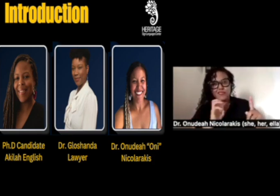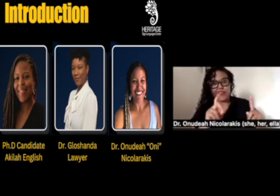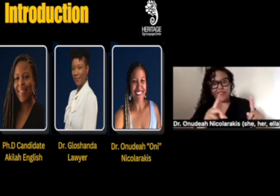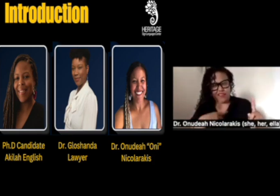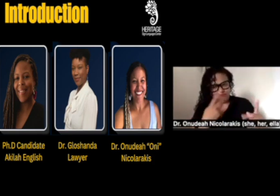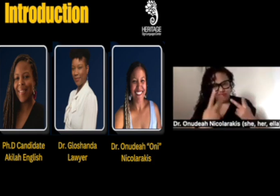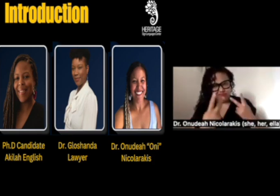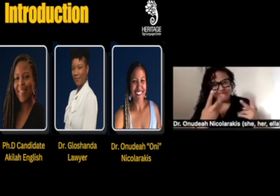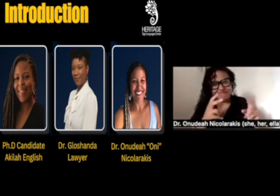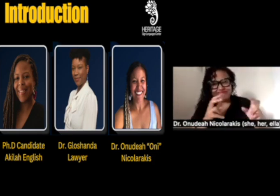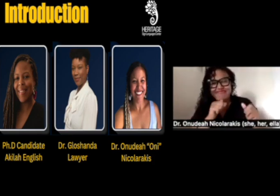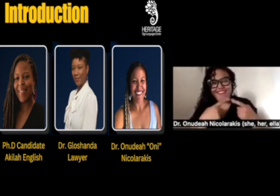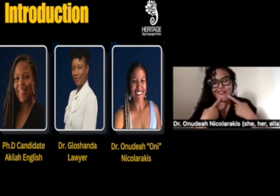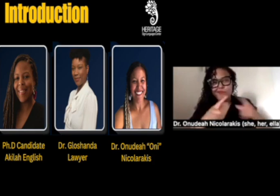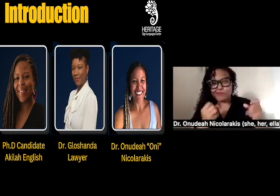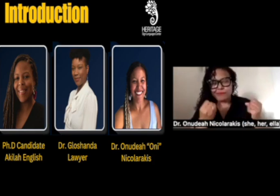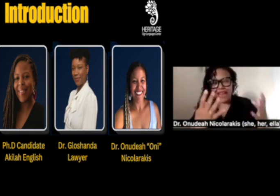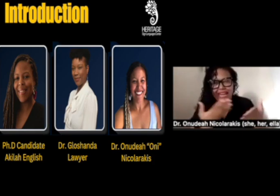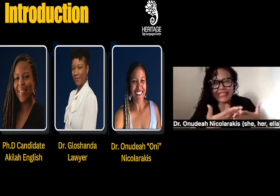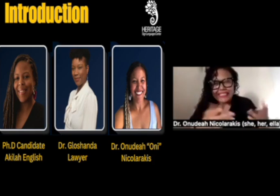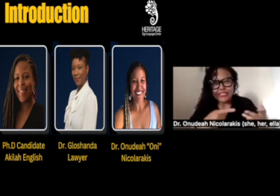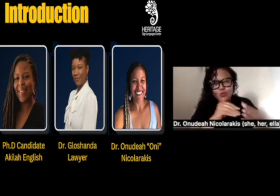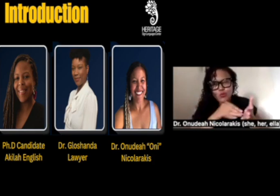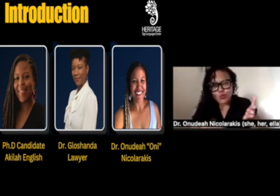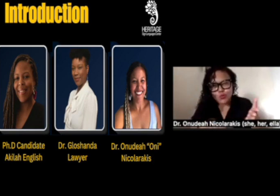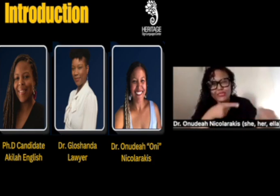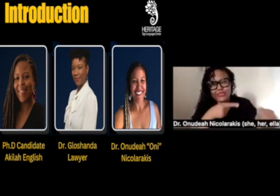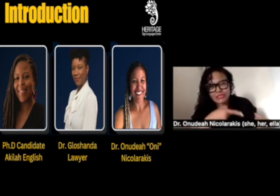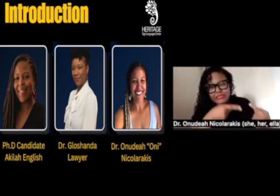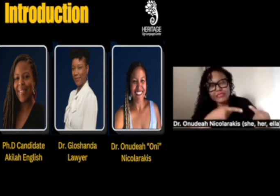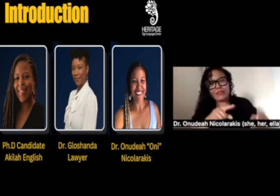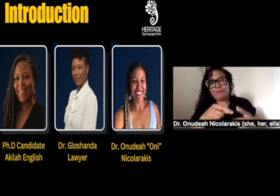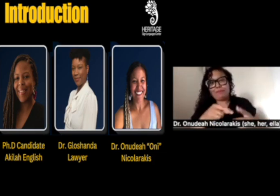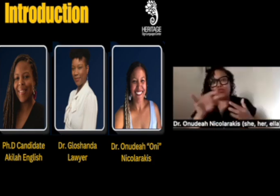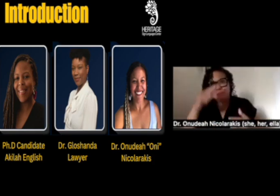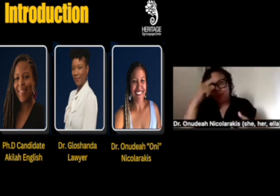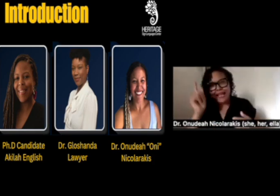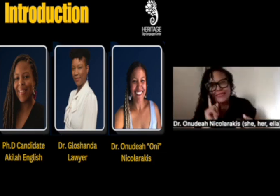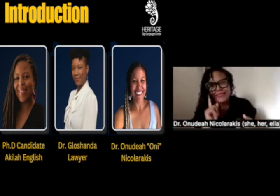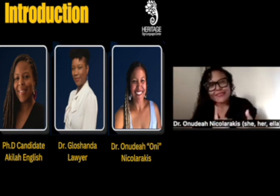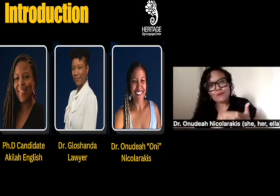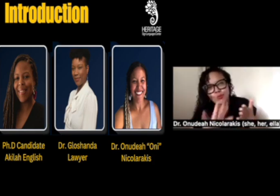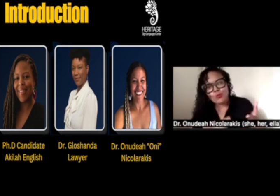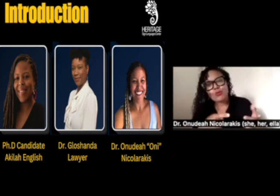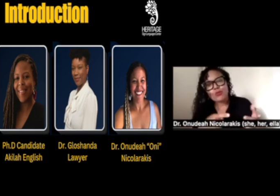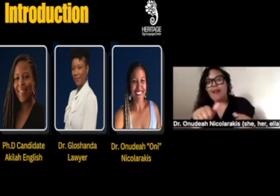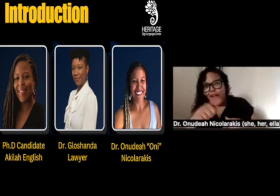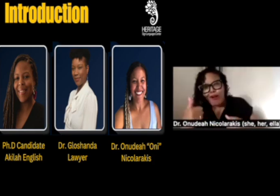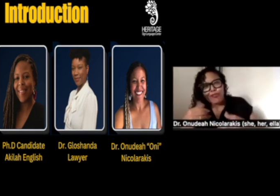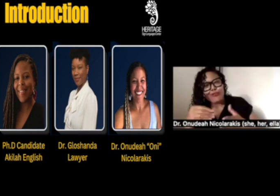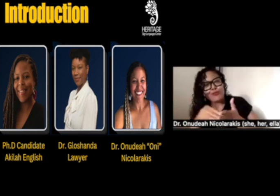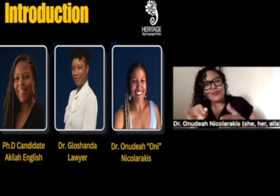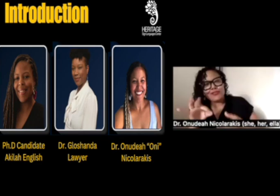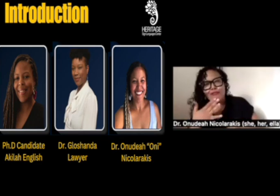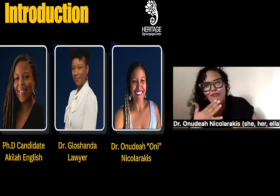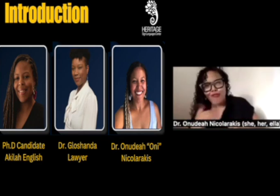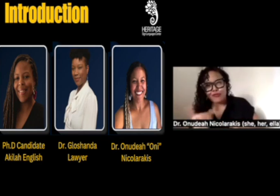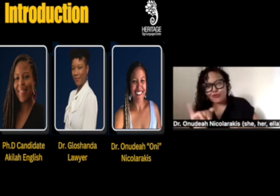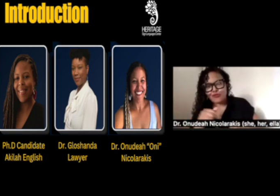system for deaf ed in K through 12. There were many things that students were struggling with, particularly Black deaf students